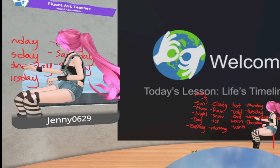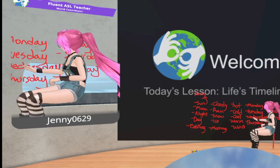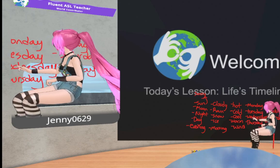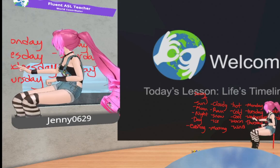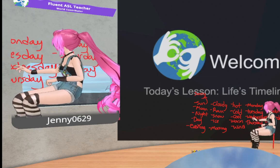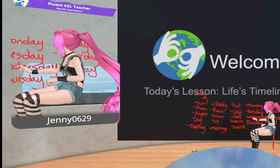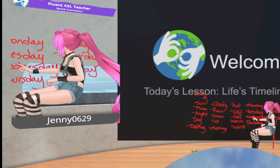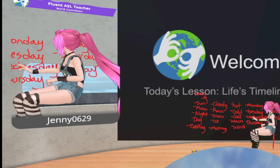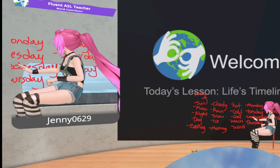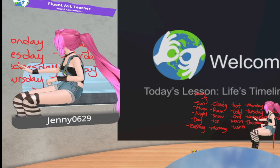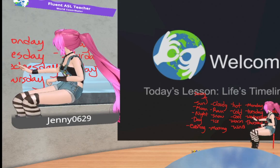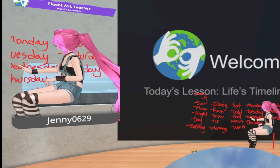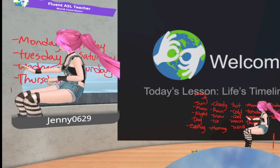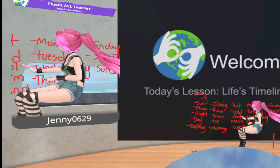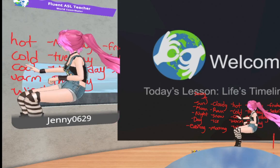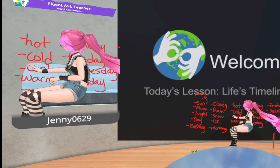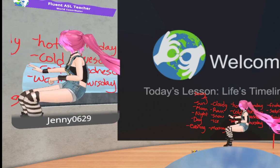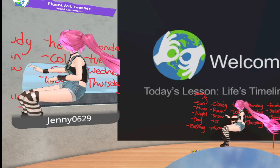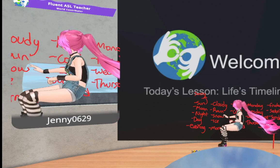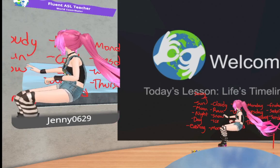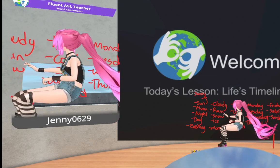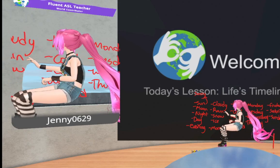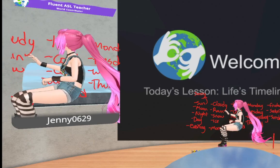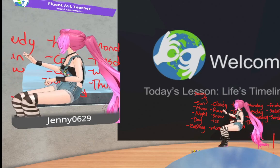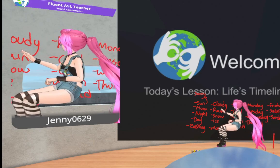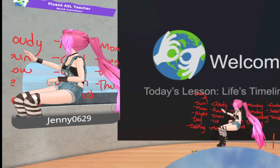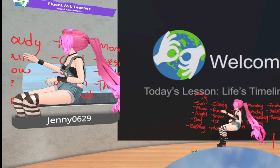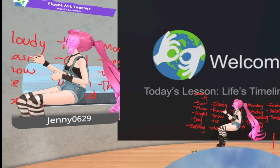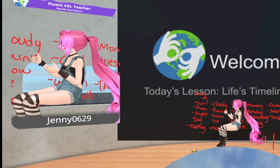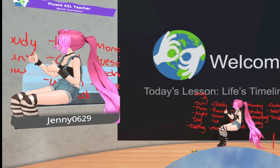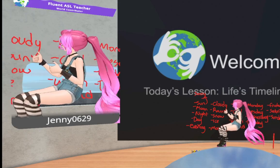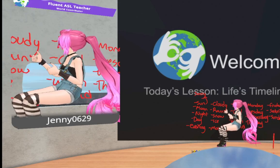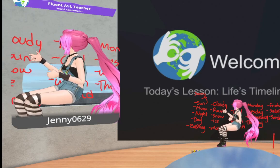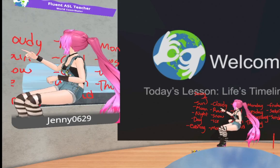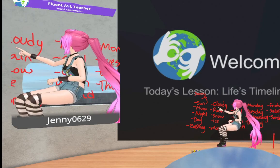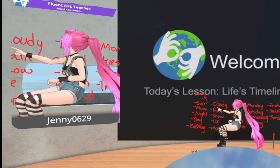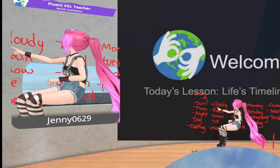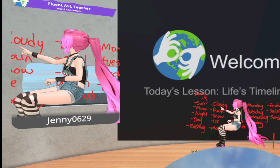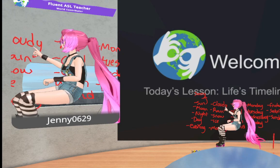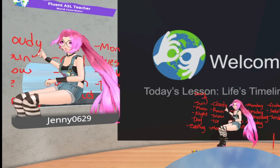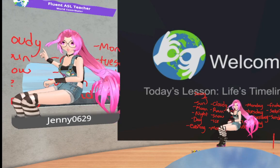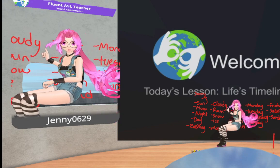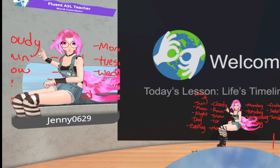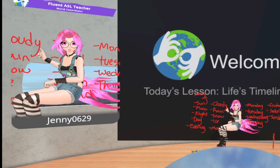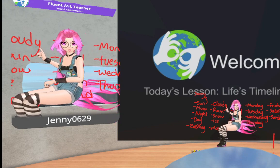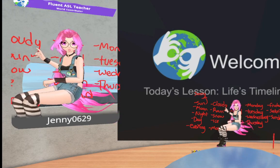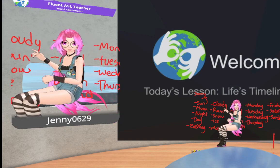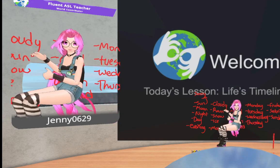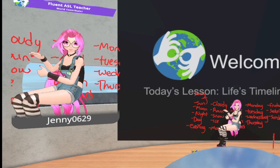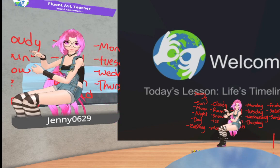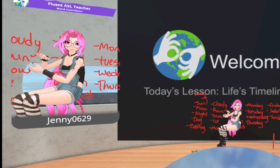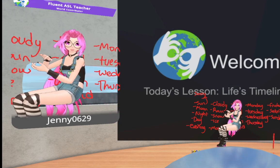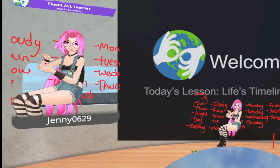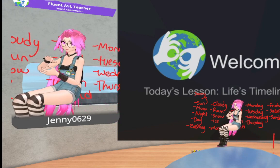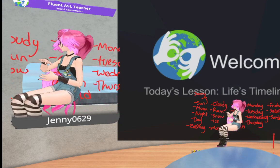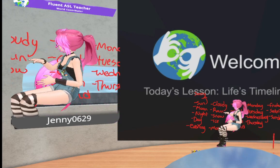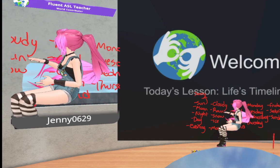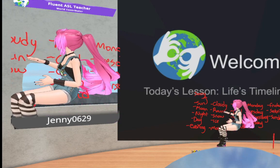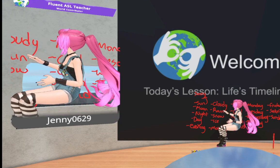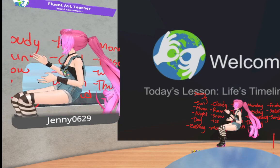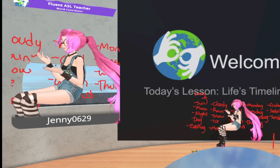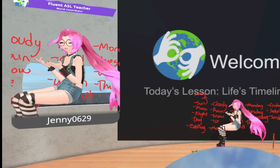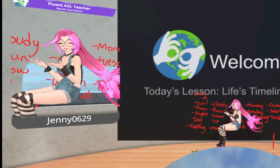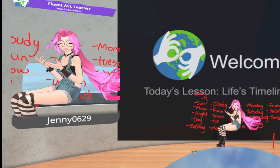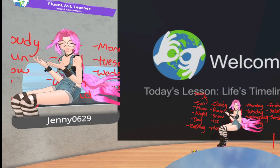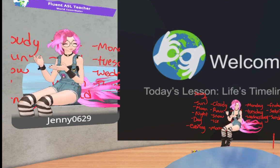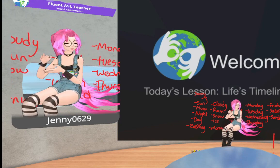Okay. So You can see it on we the just projector. learned. Okay, that's good then. So cloudy or clouds. Okay. So then